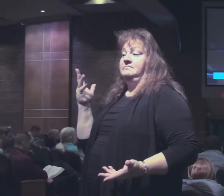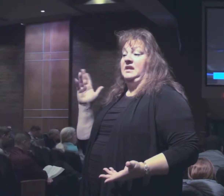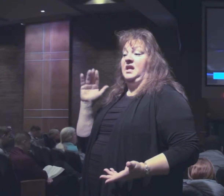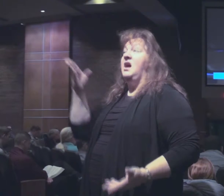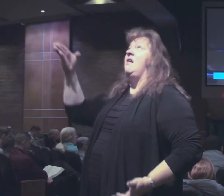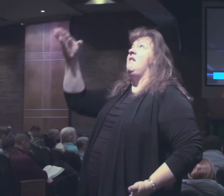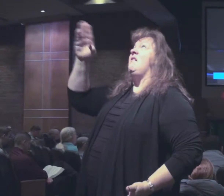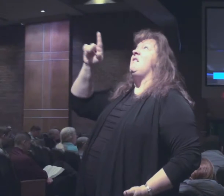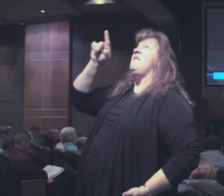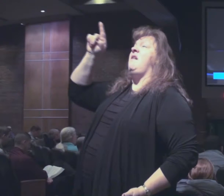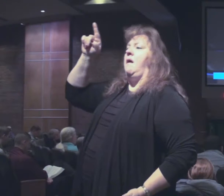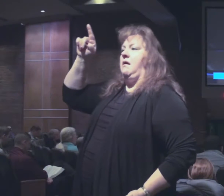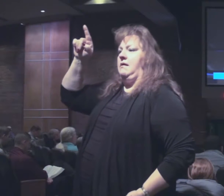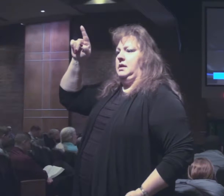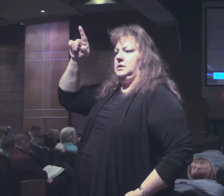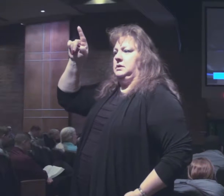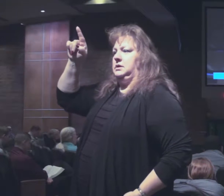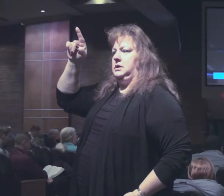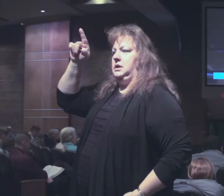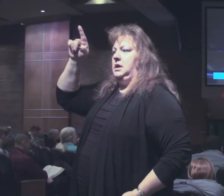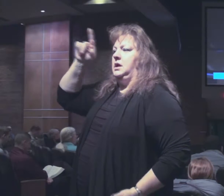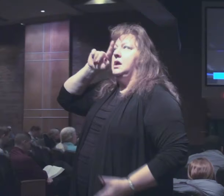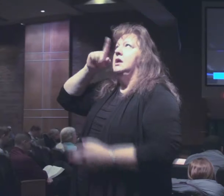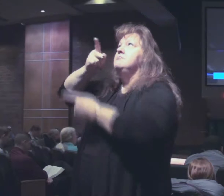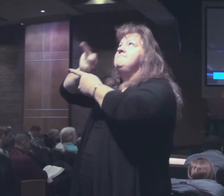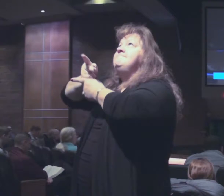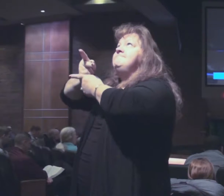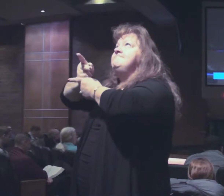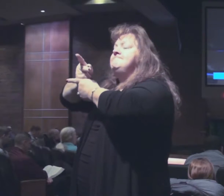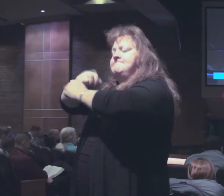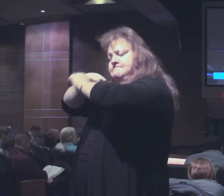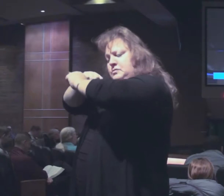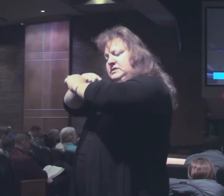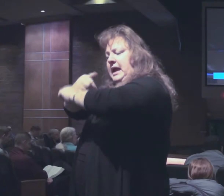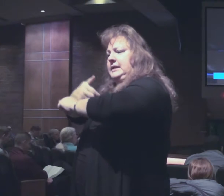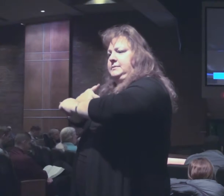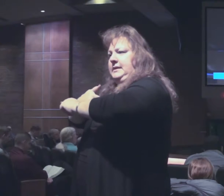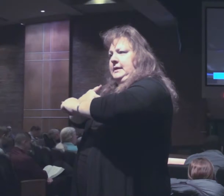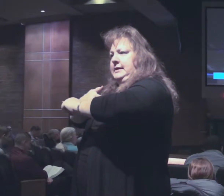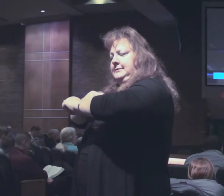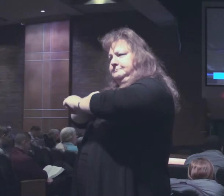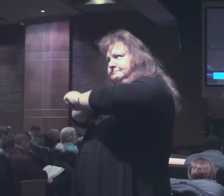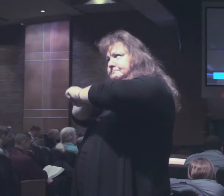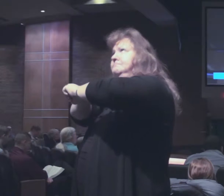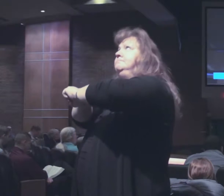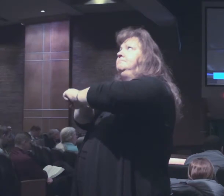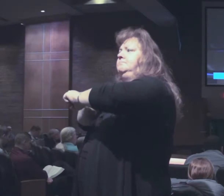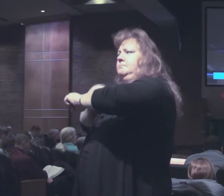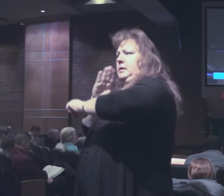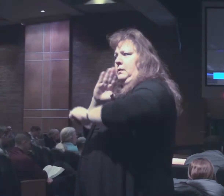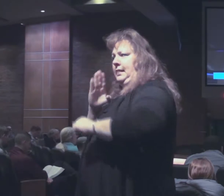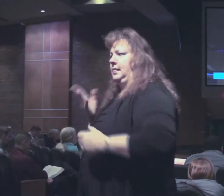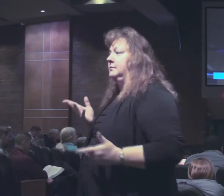That God is the one who will care for him, protect and defend him.